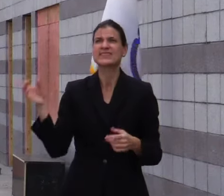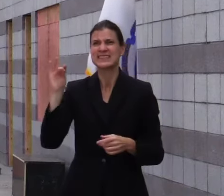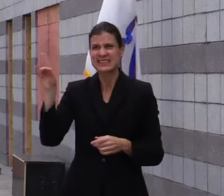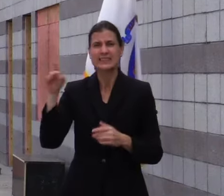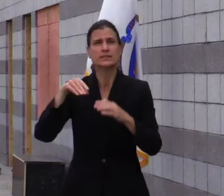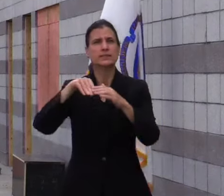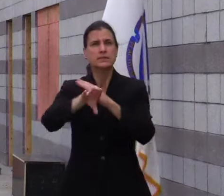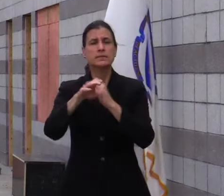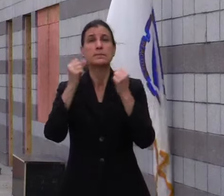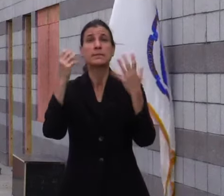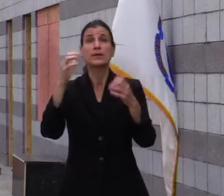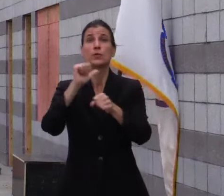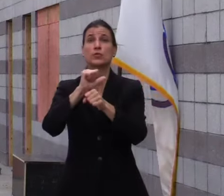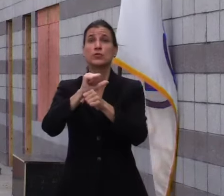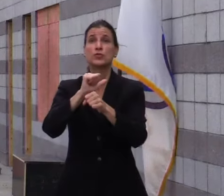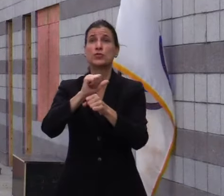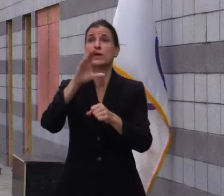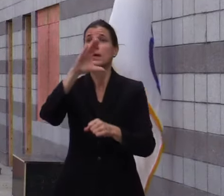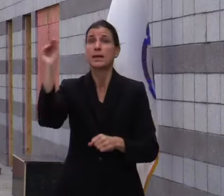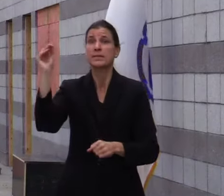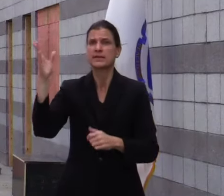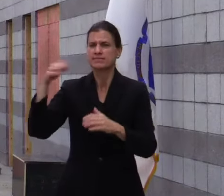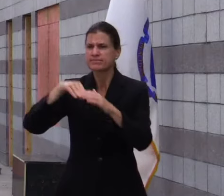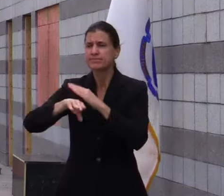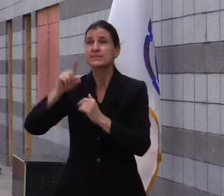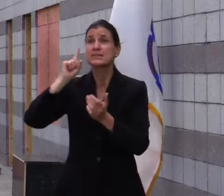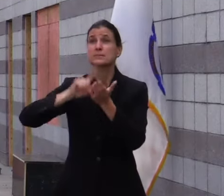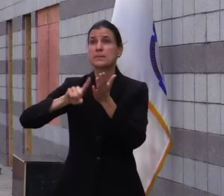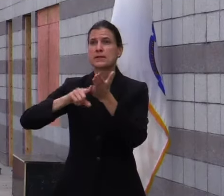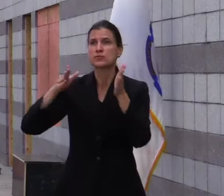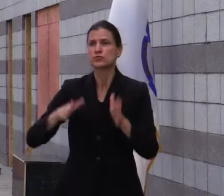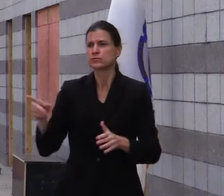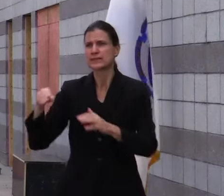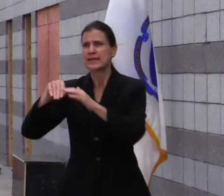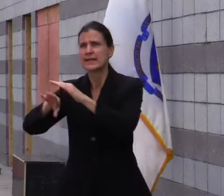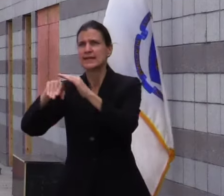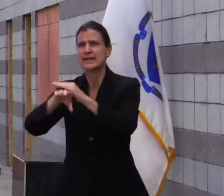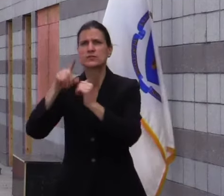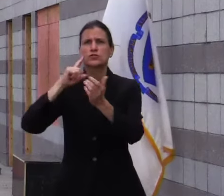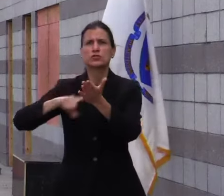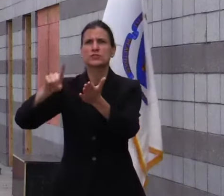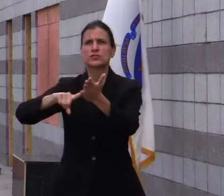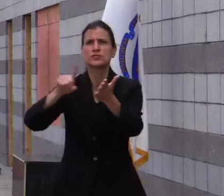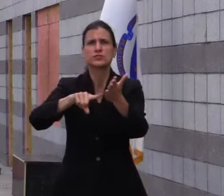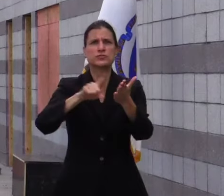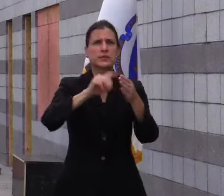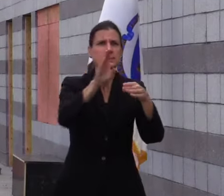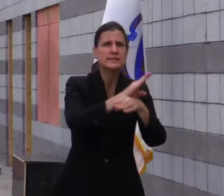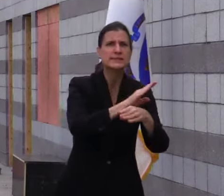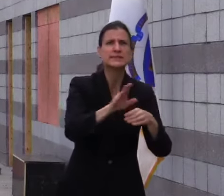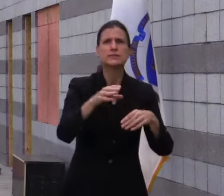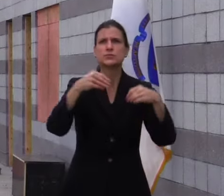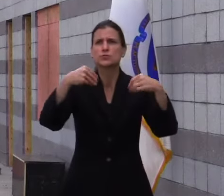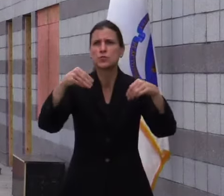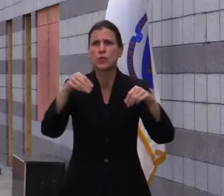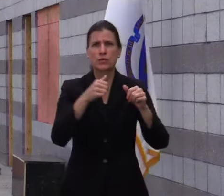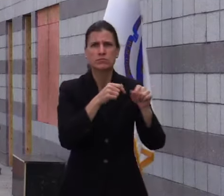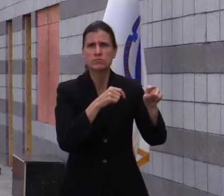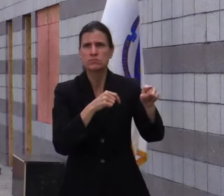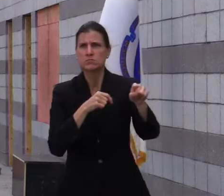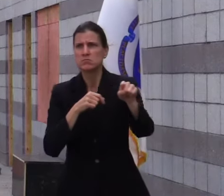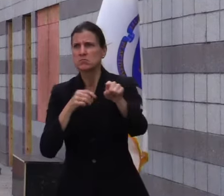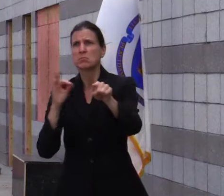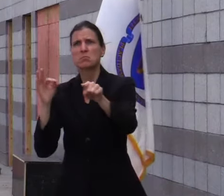done thousands and thousands of inspections, and in some cases, fines, closures, and enforcements of